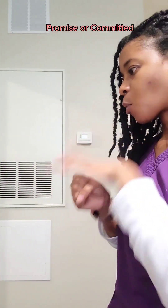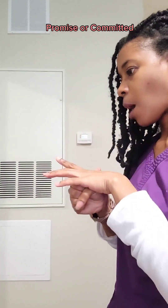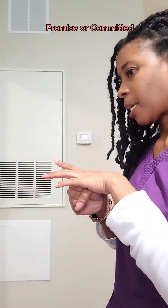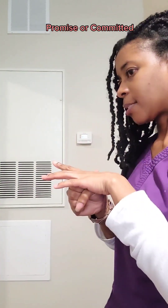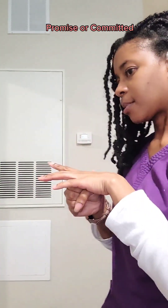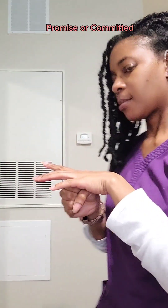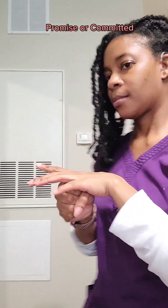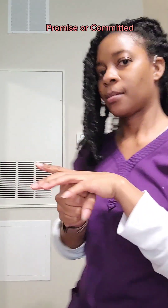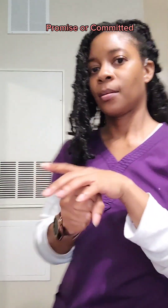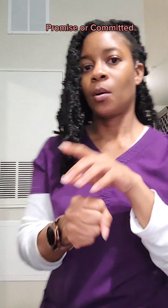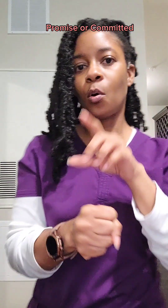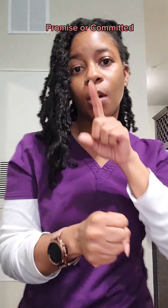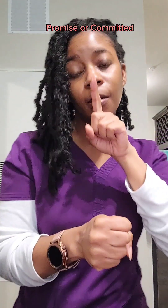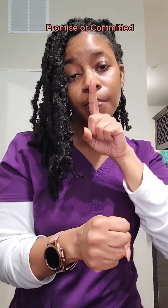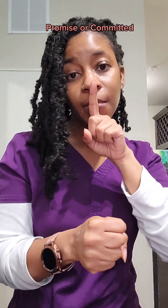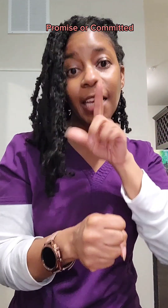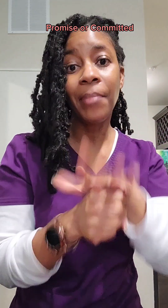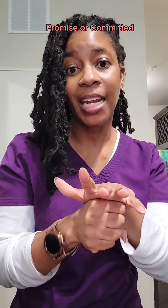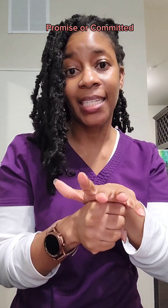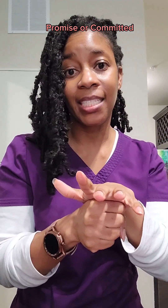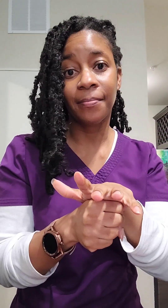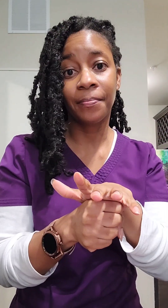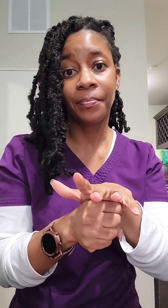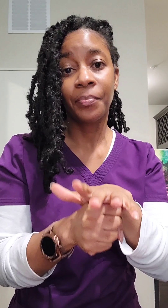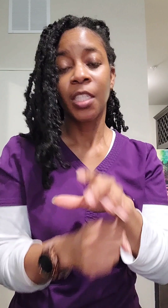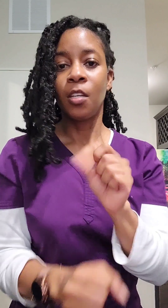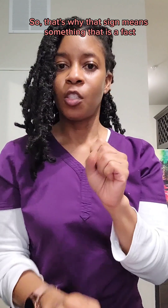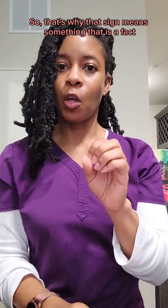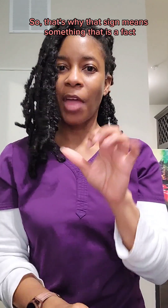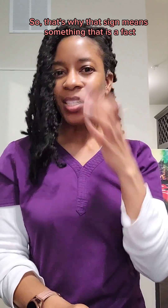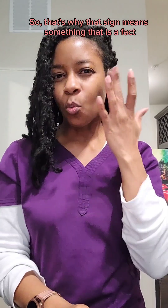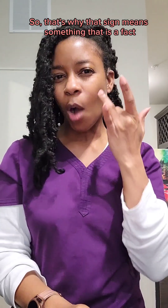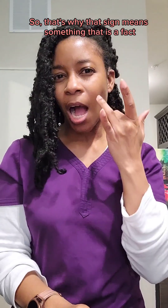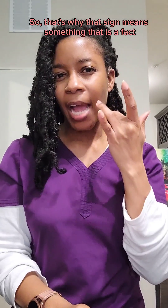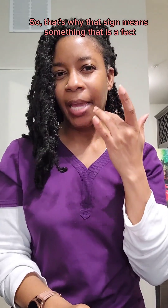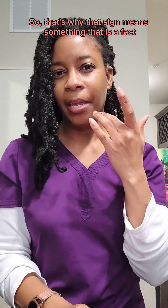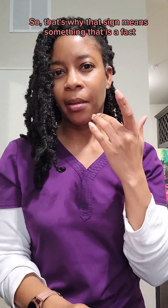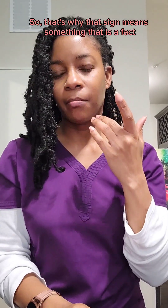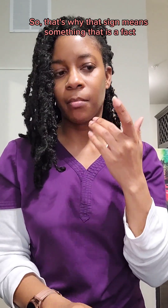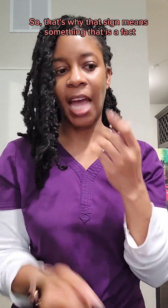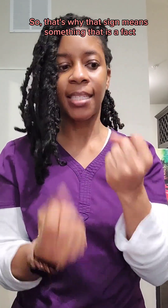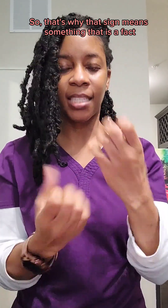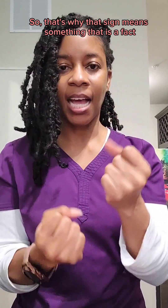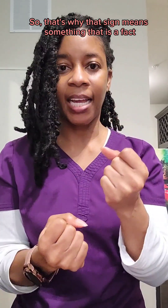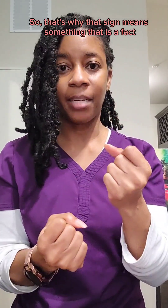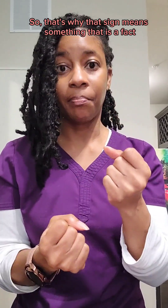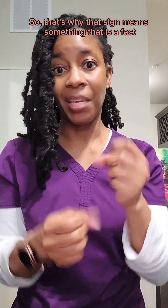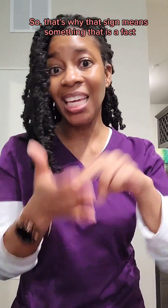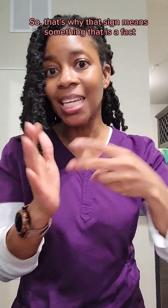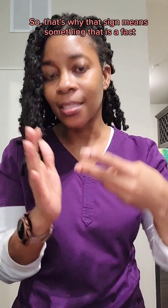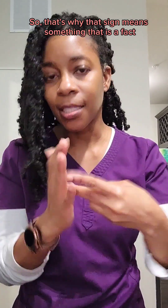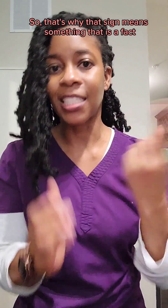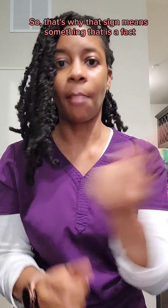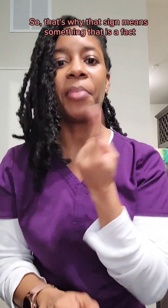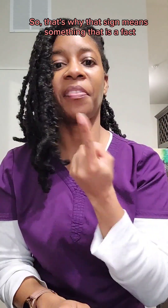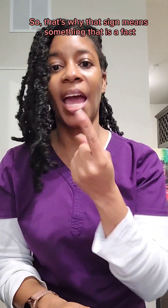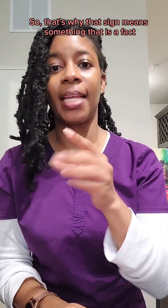or committed. So that's why that sign means something that is